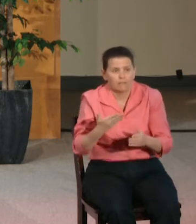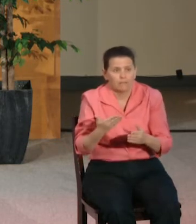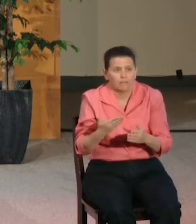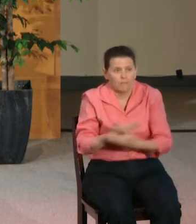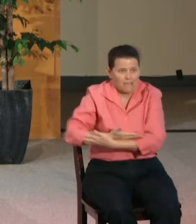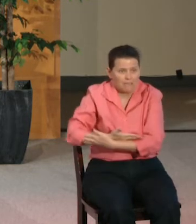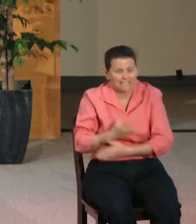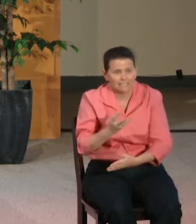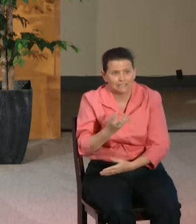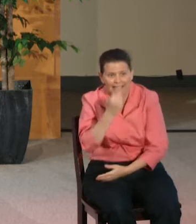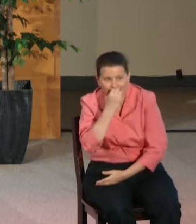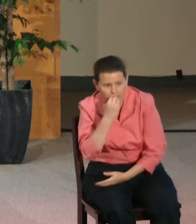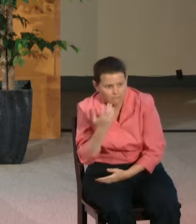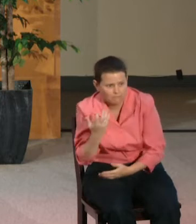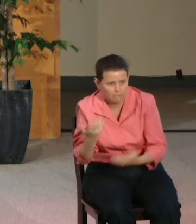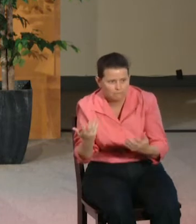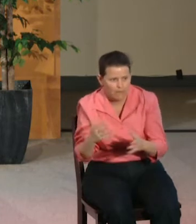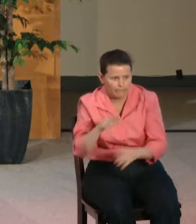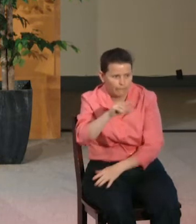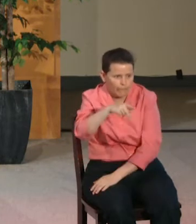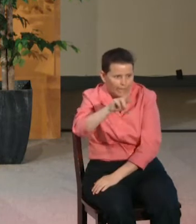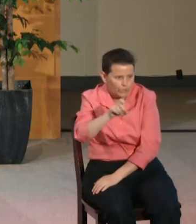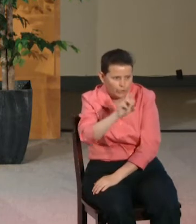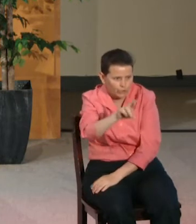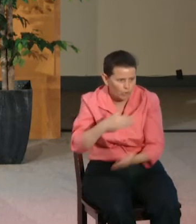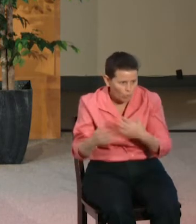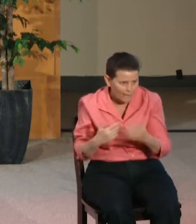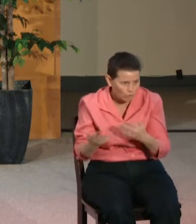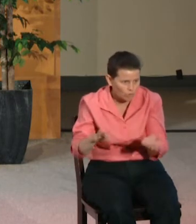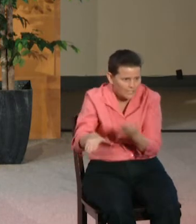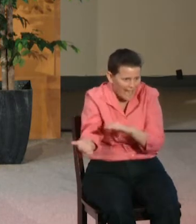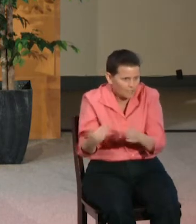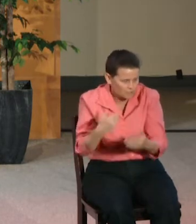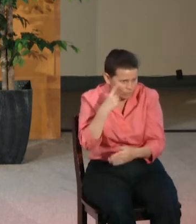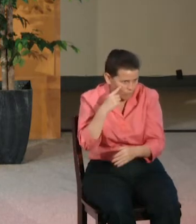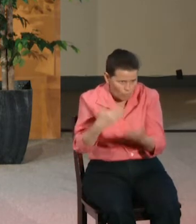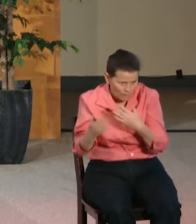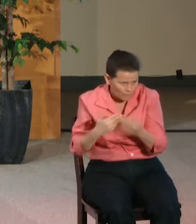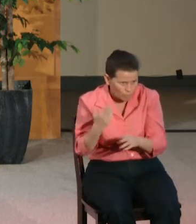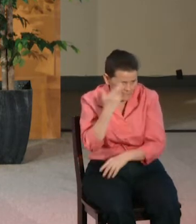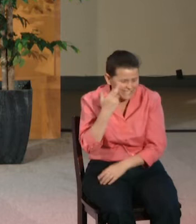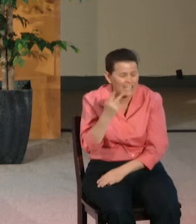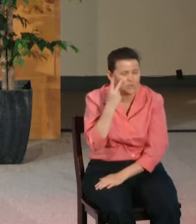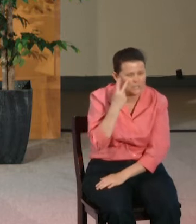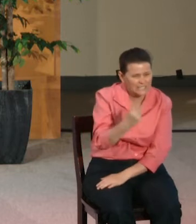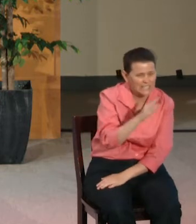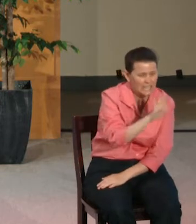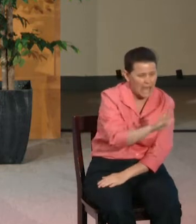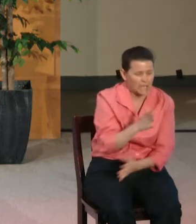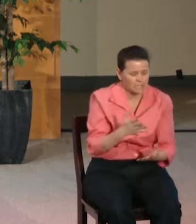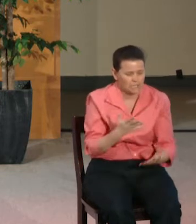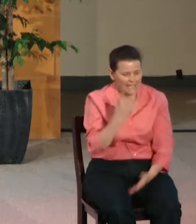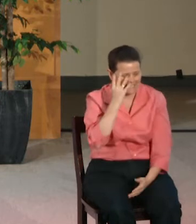palpable grieving process. You will see them experience that loss. And it goes on and on and